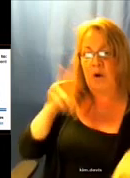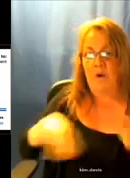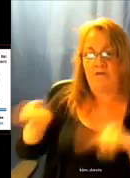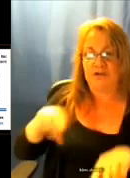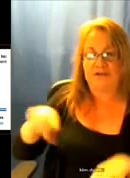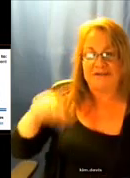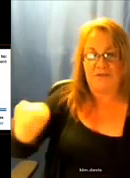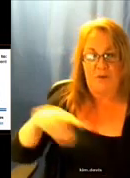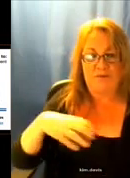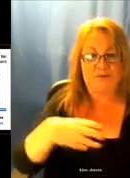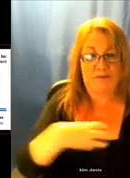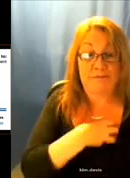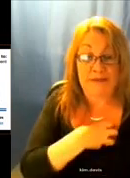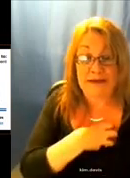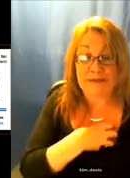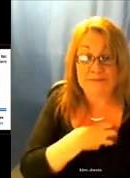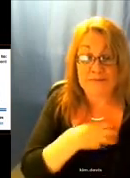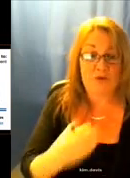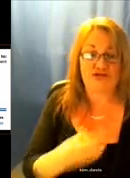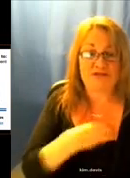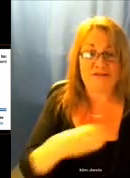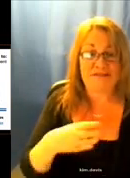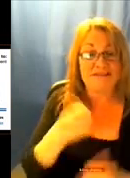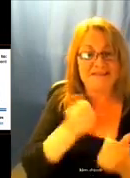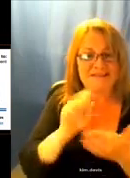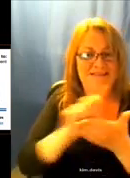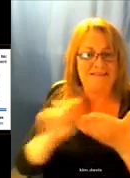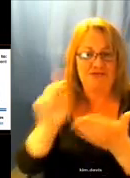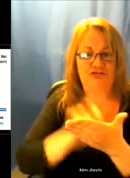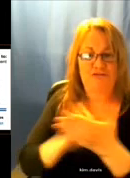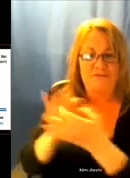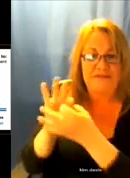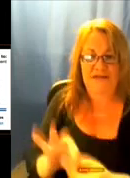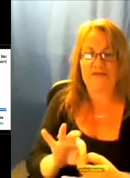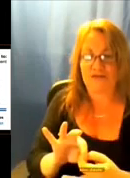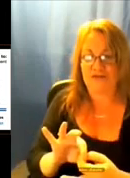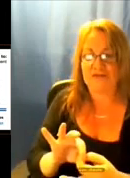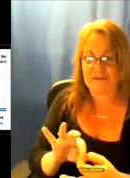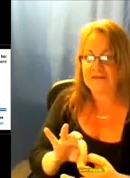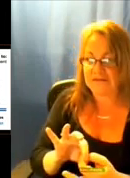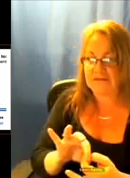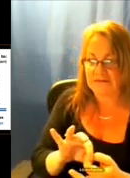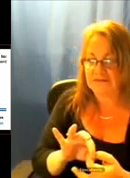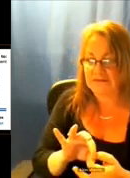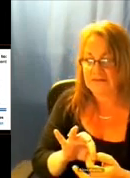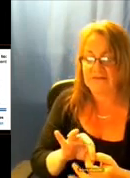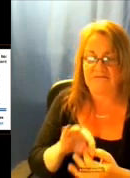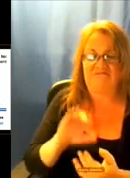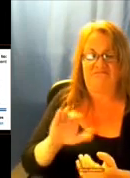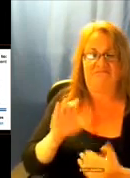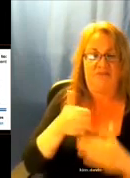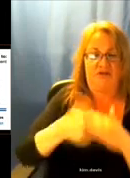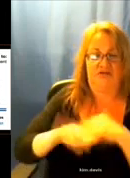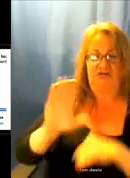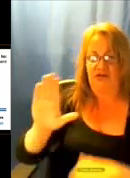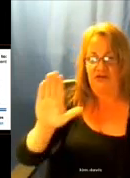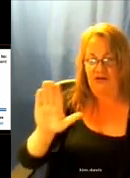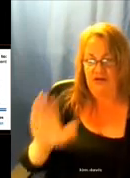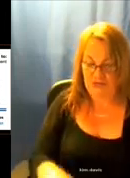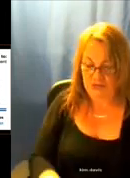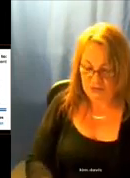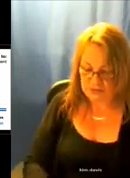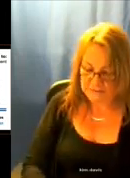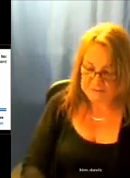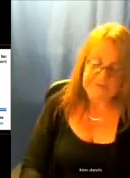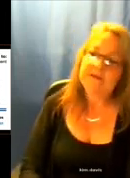And also, the Nebraska Department of Health and Human Services, you can file a grievance of discrimination with them